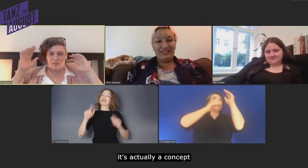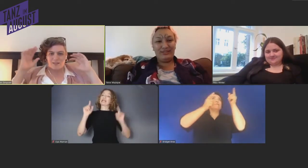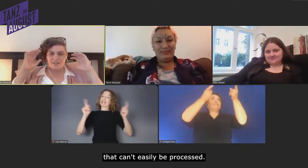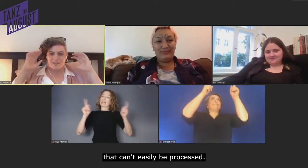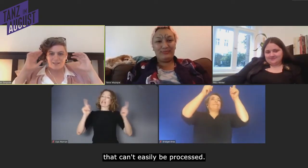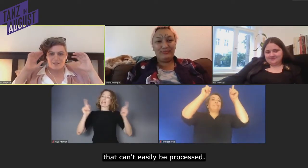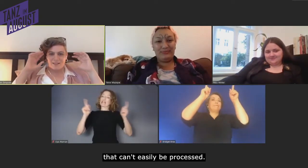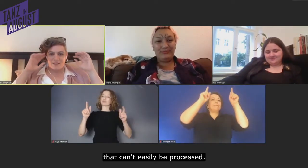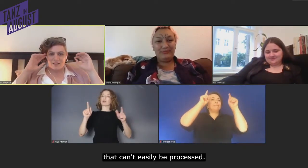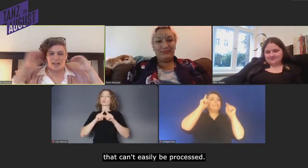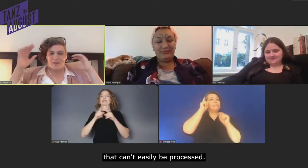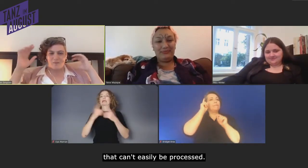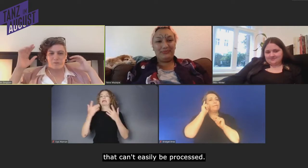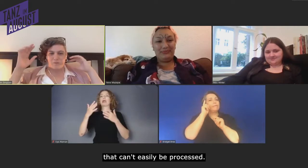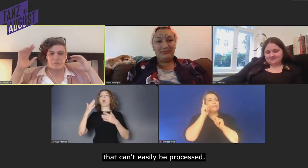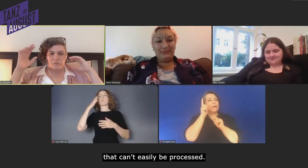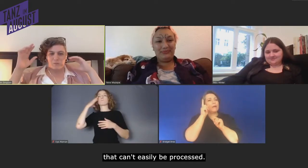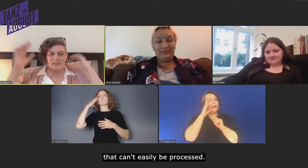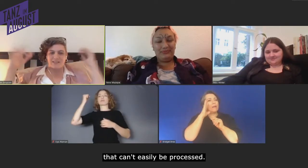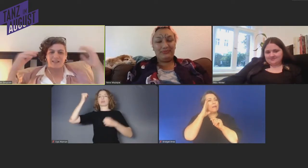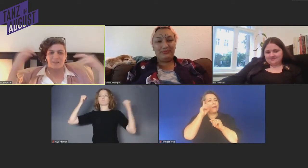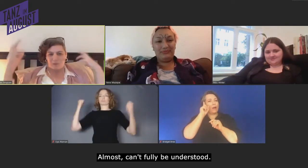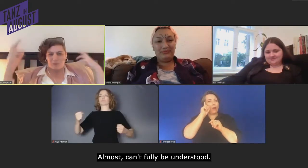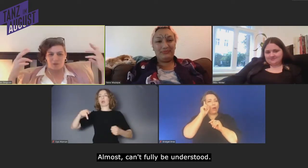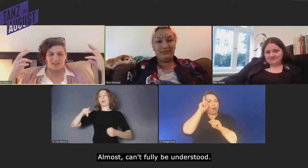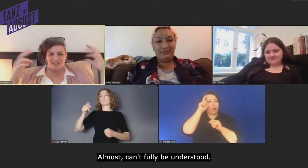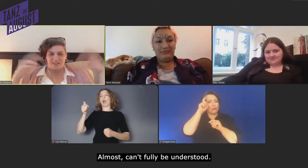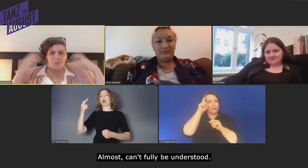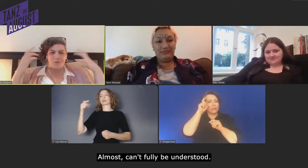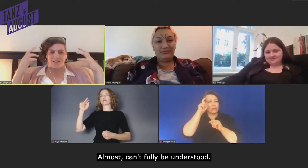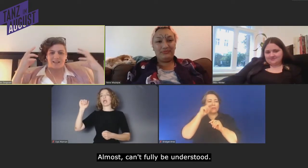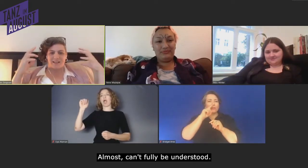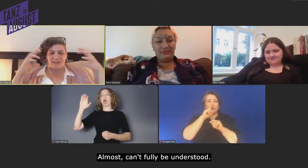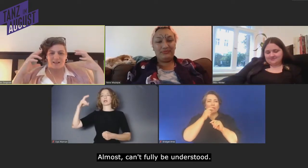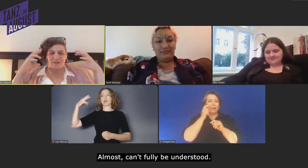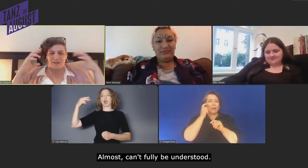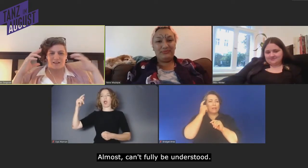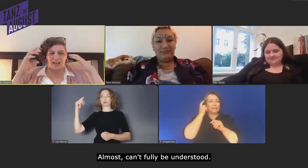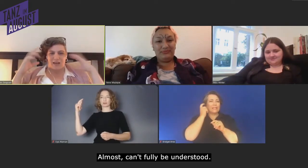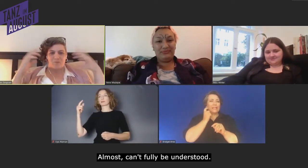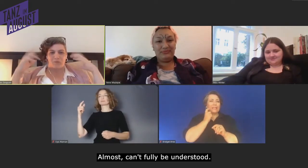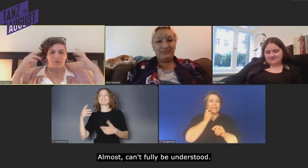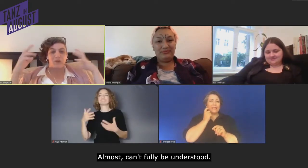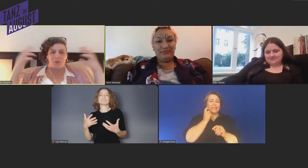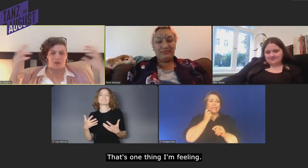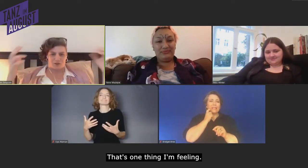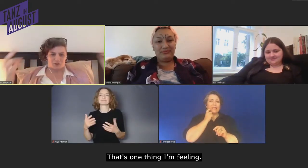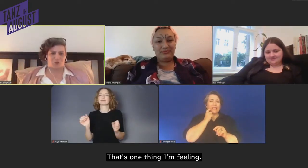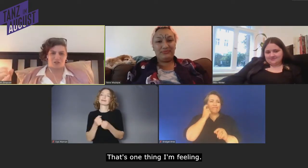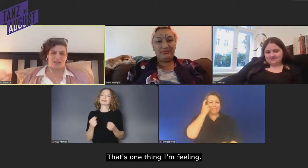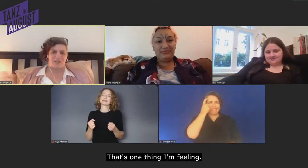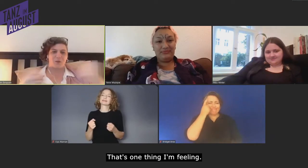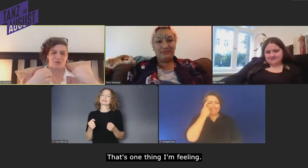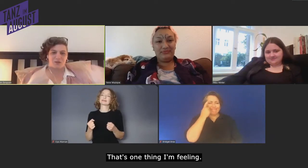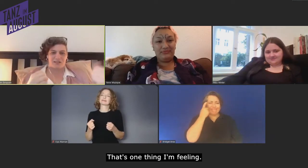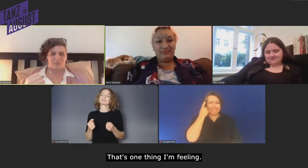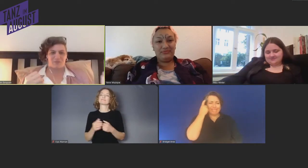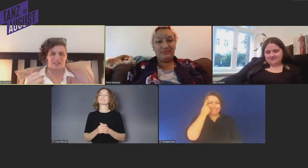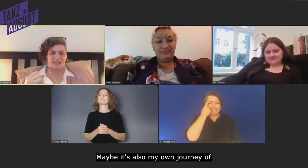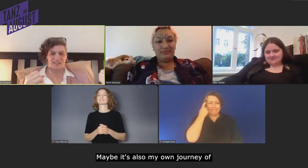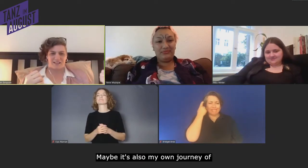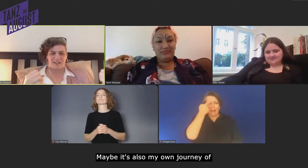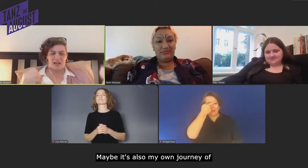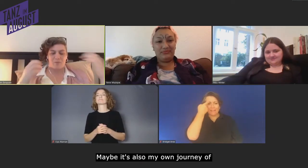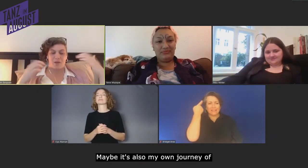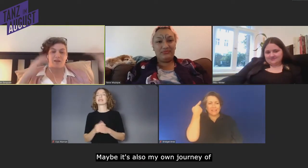concept that can't easily be processed. It's almost like it can't fully be understood. That's one of the things I'm feeling